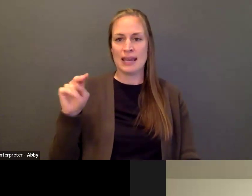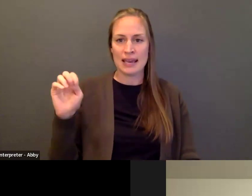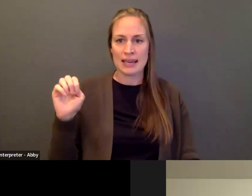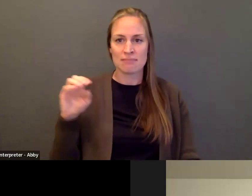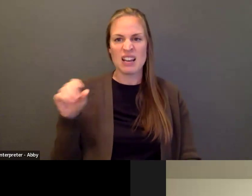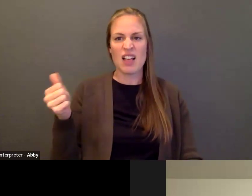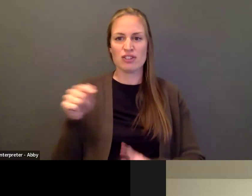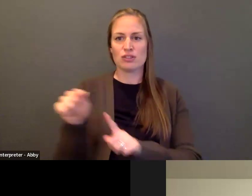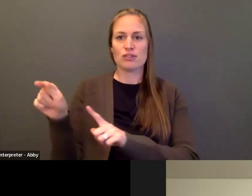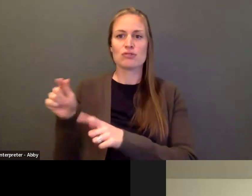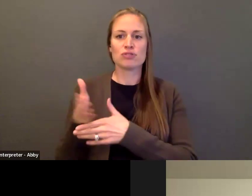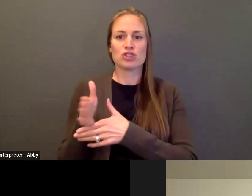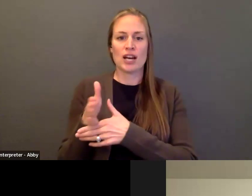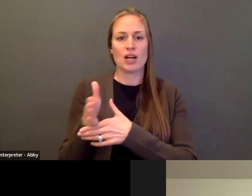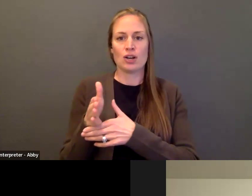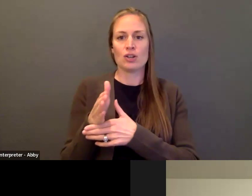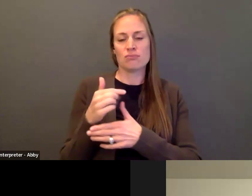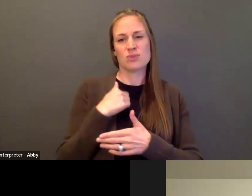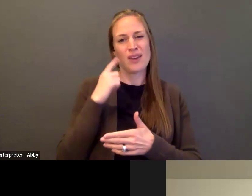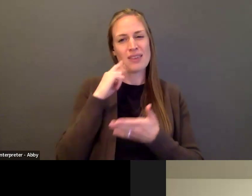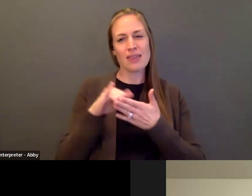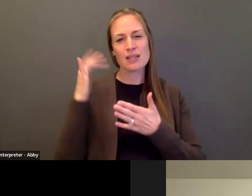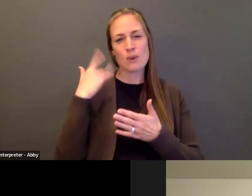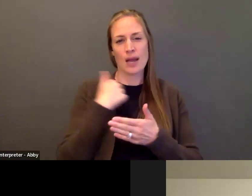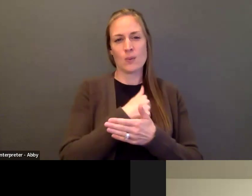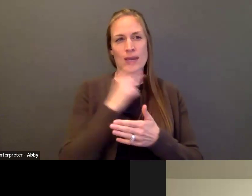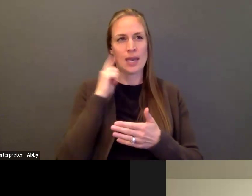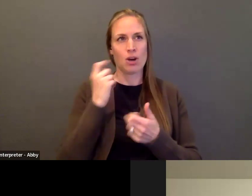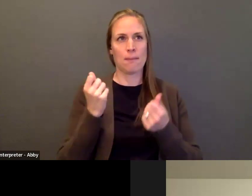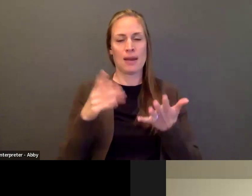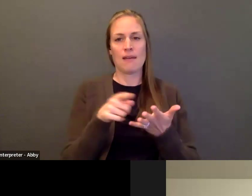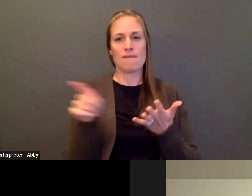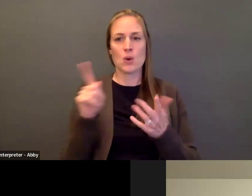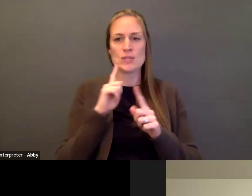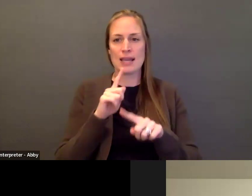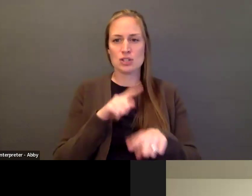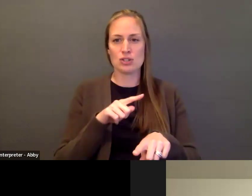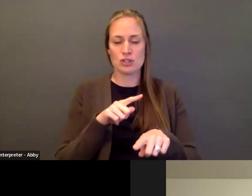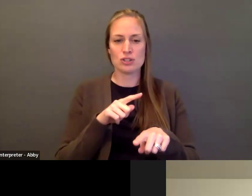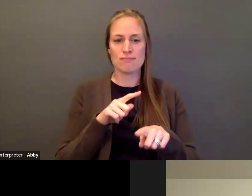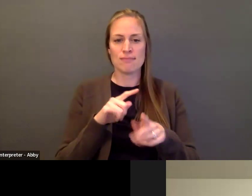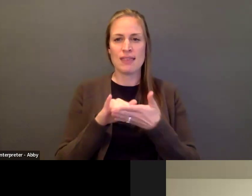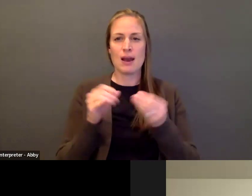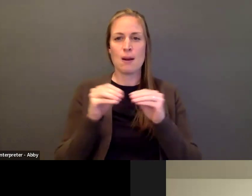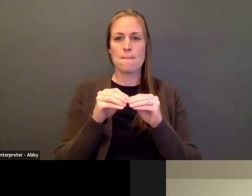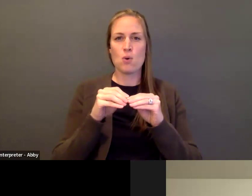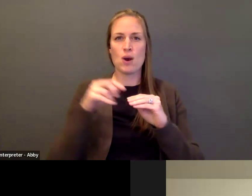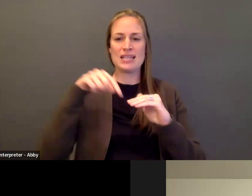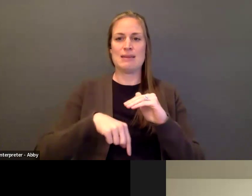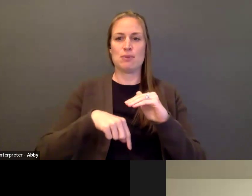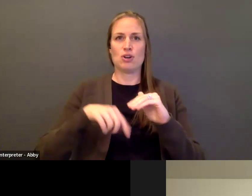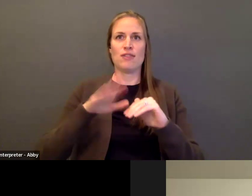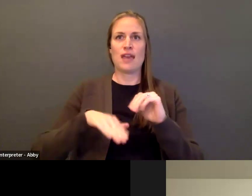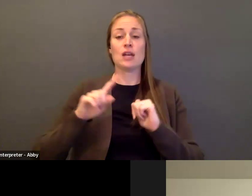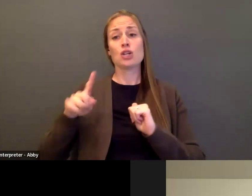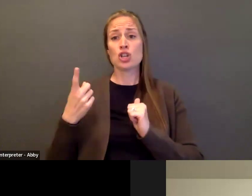so that's why I think you hear a lot of these answers that are much deeper than just let's address this immediate crisis moment,